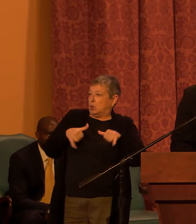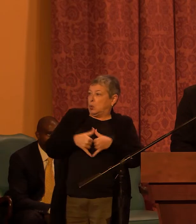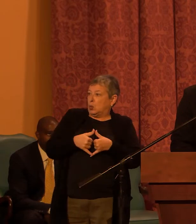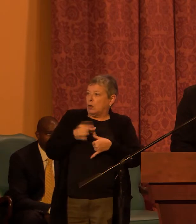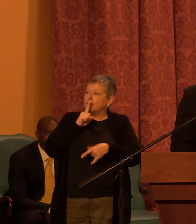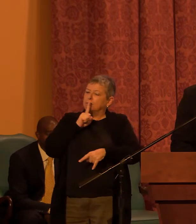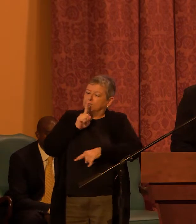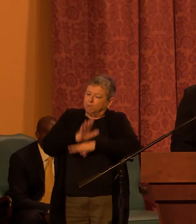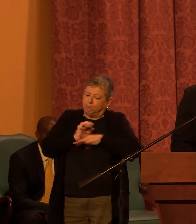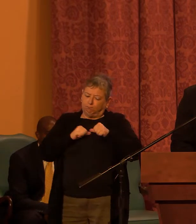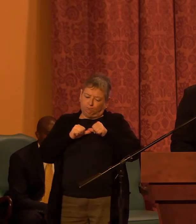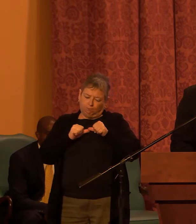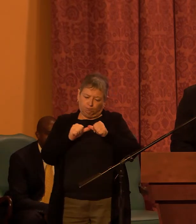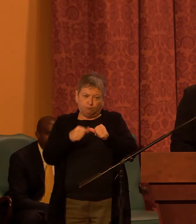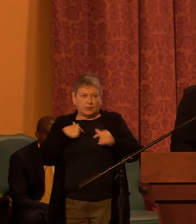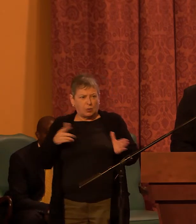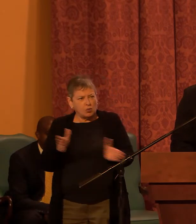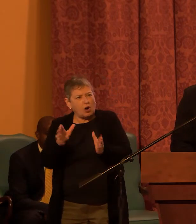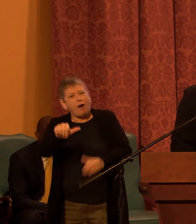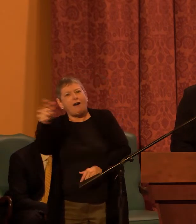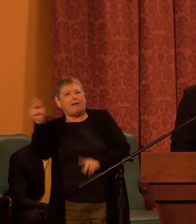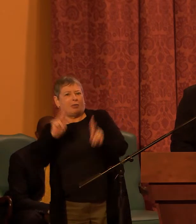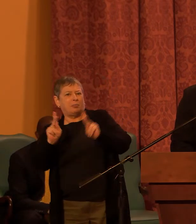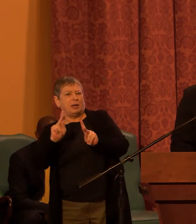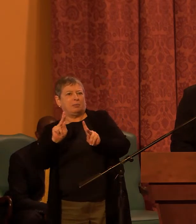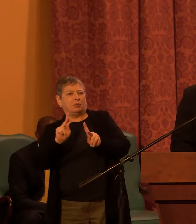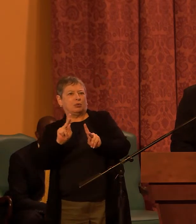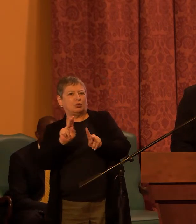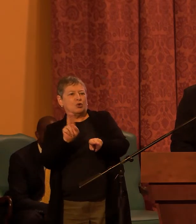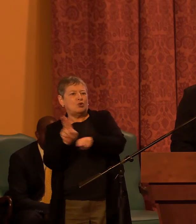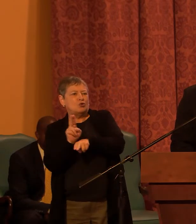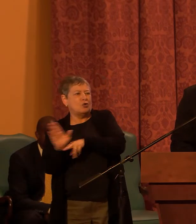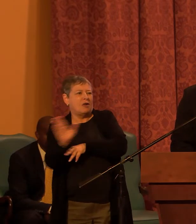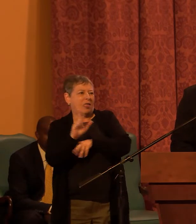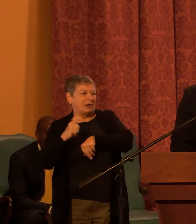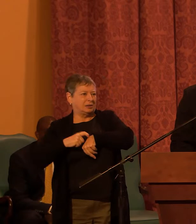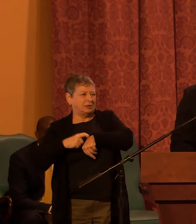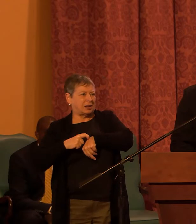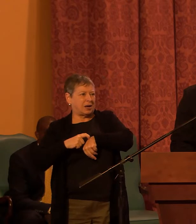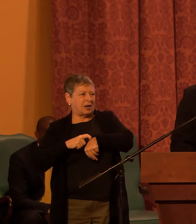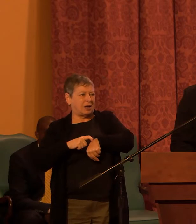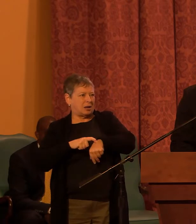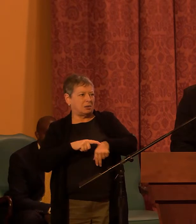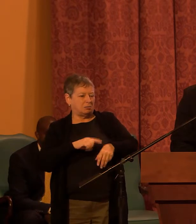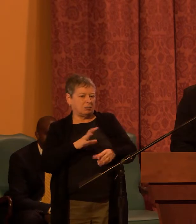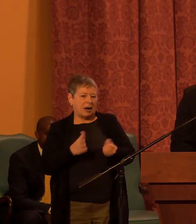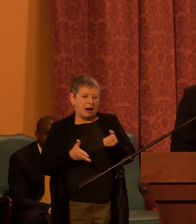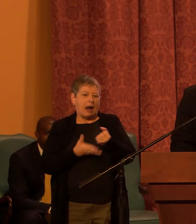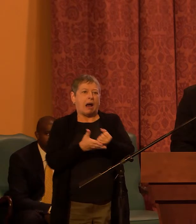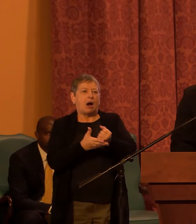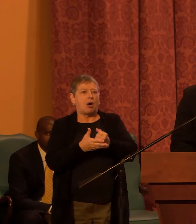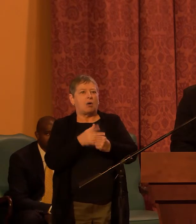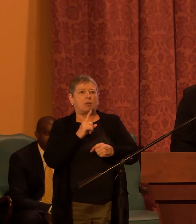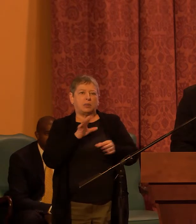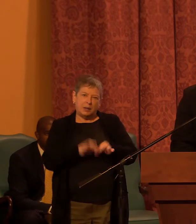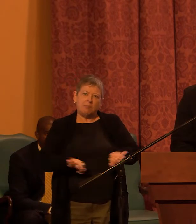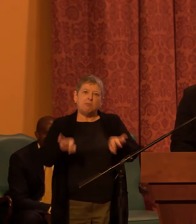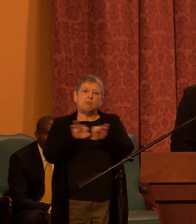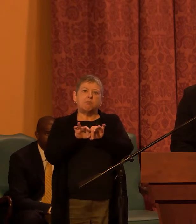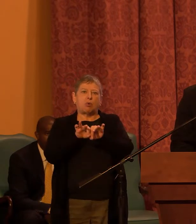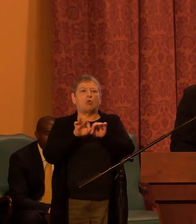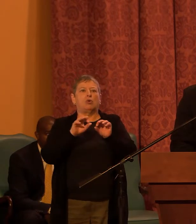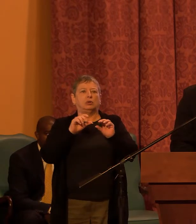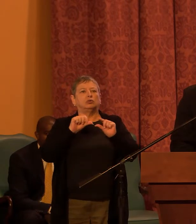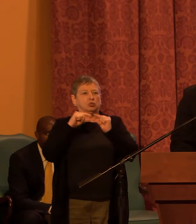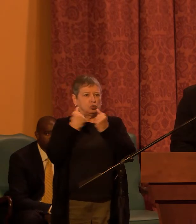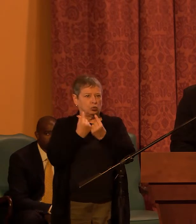commitment to continue encouraging others to invest their time to meaningful causes as well. To everyone here today and those across St.